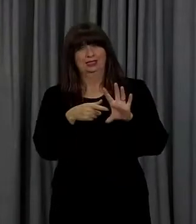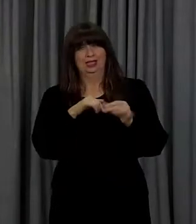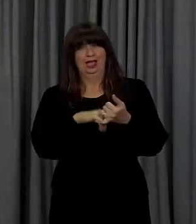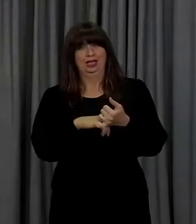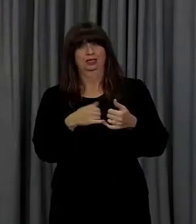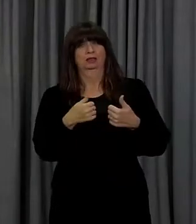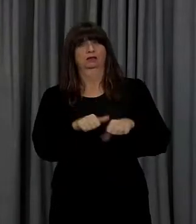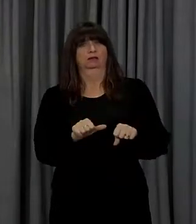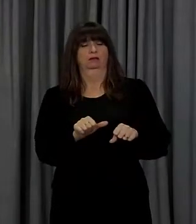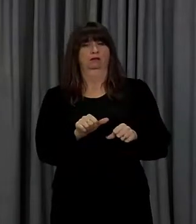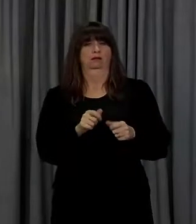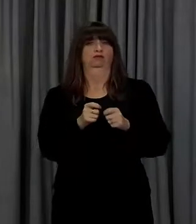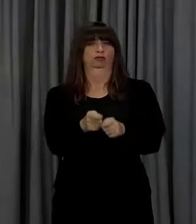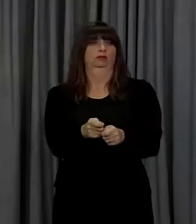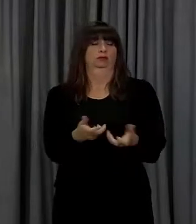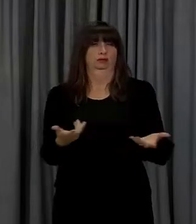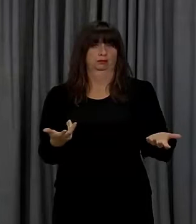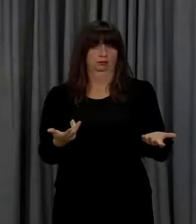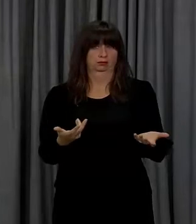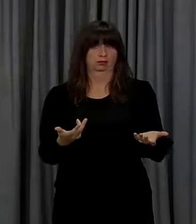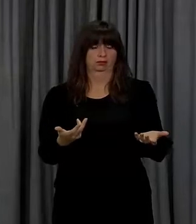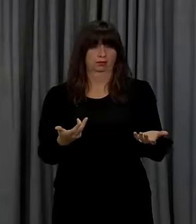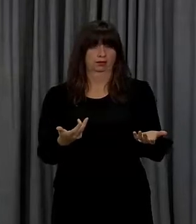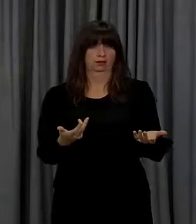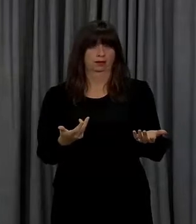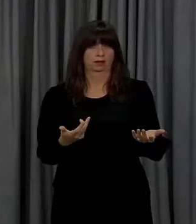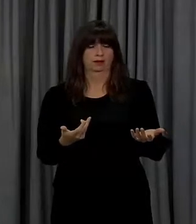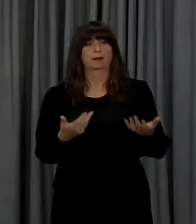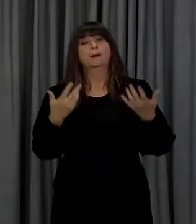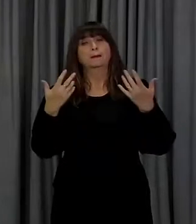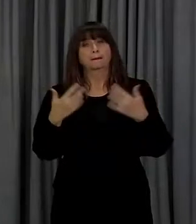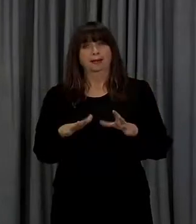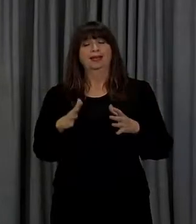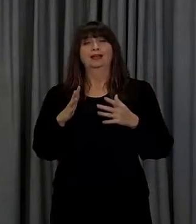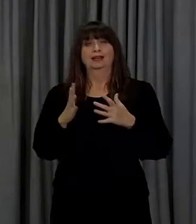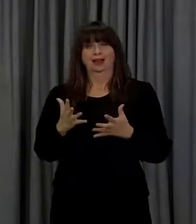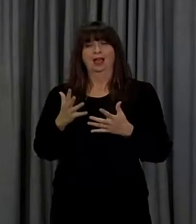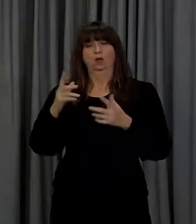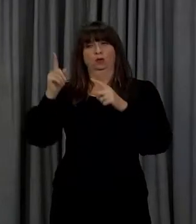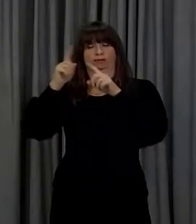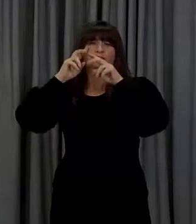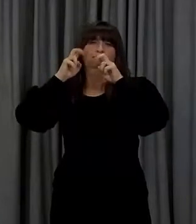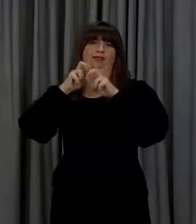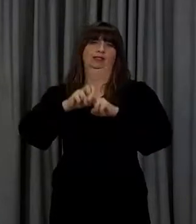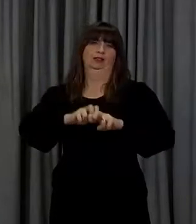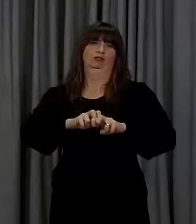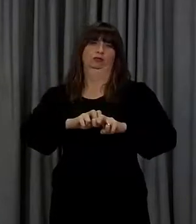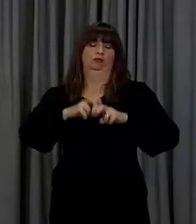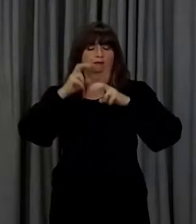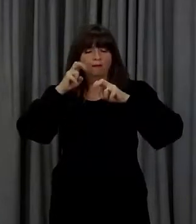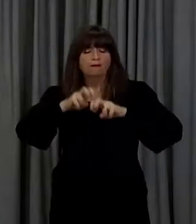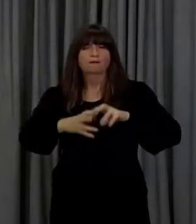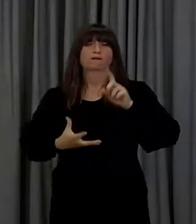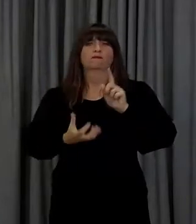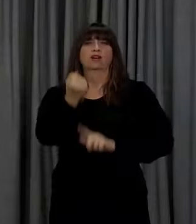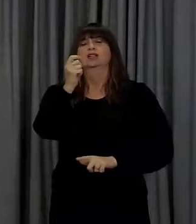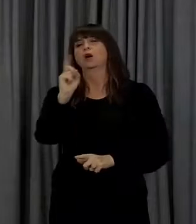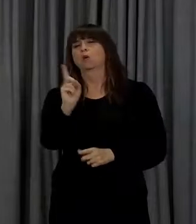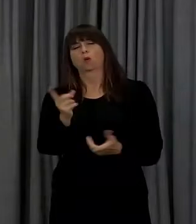And there has been an inspection that went into the